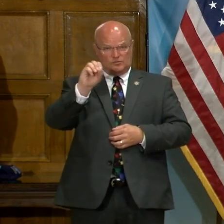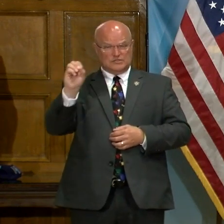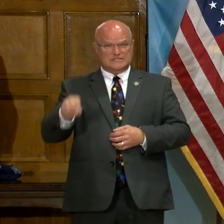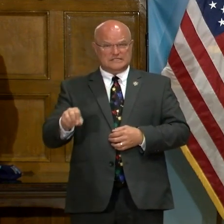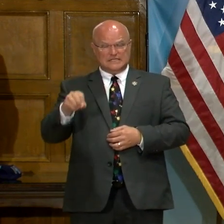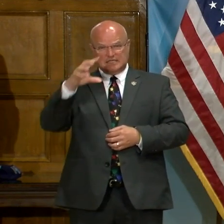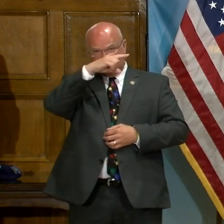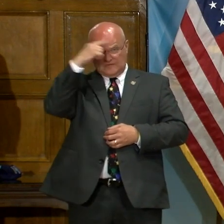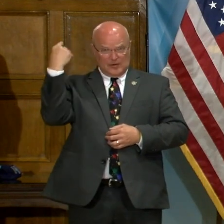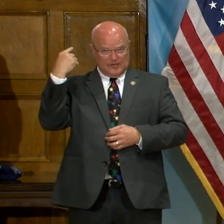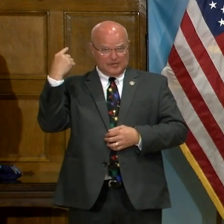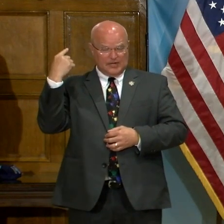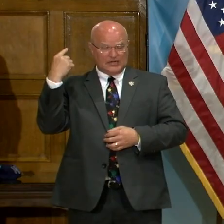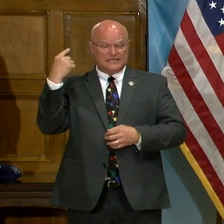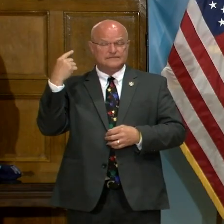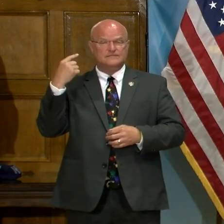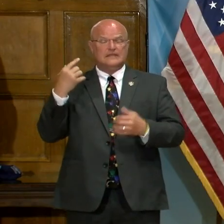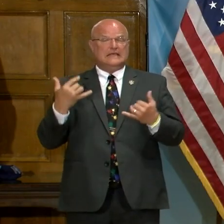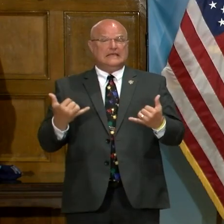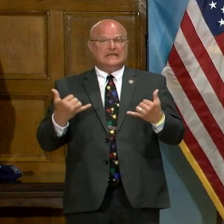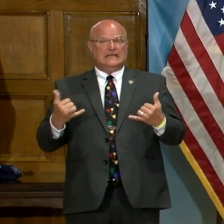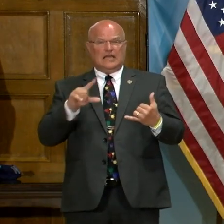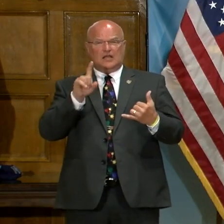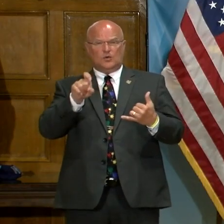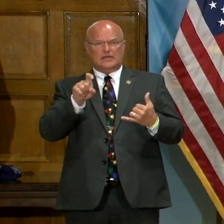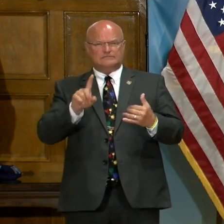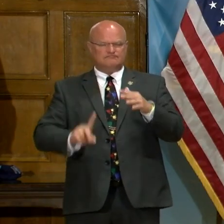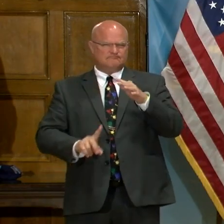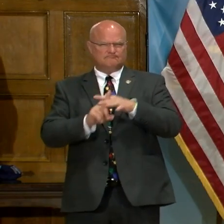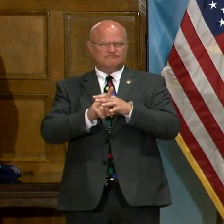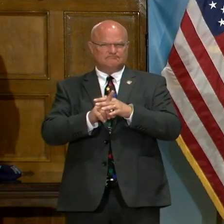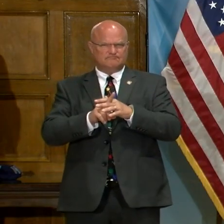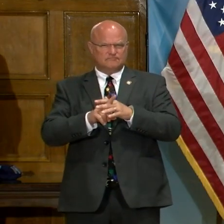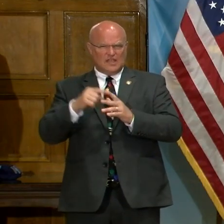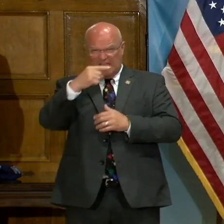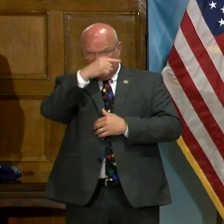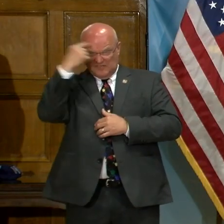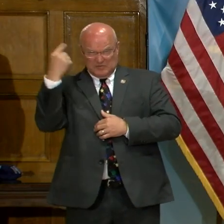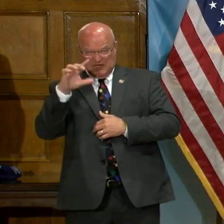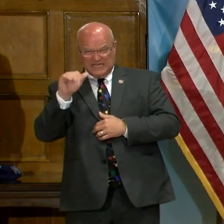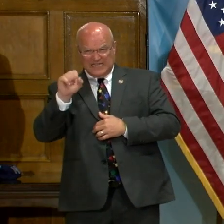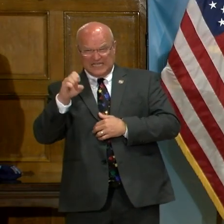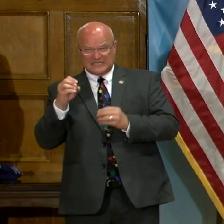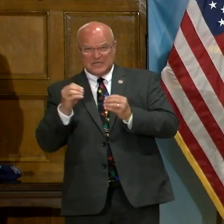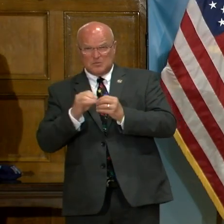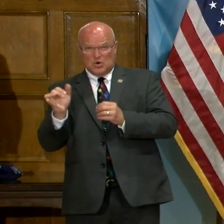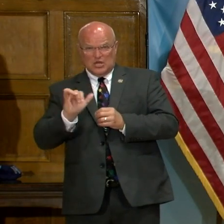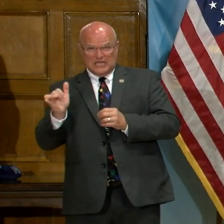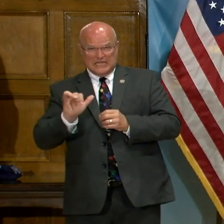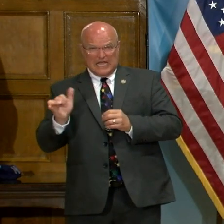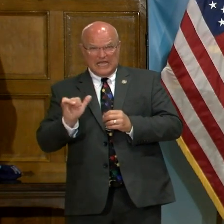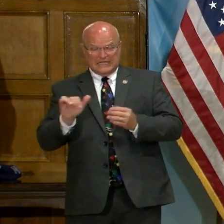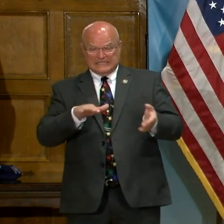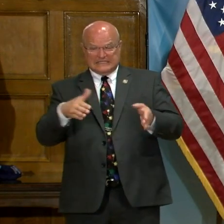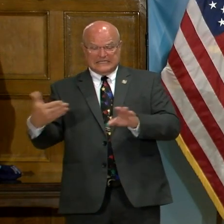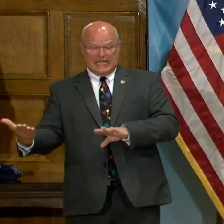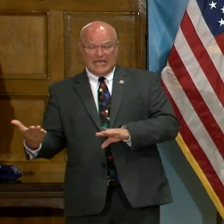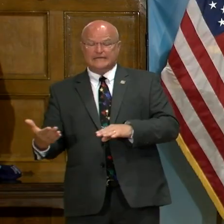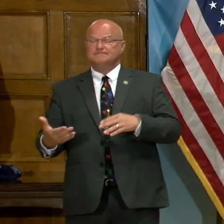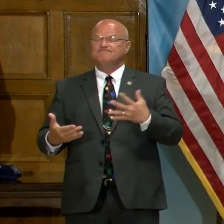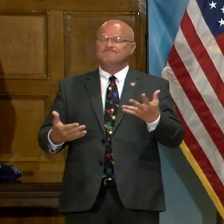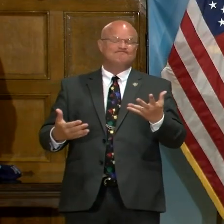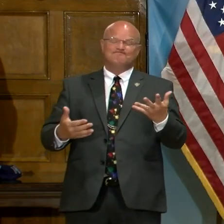37.1% are African American. Now, question has come up, are our African American cases more likely to die?